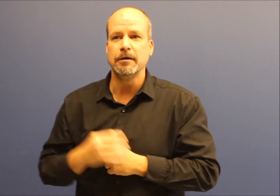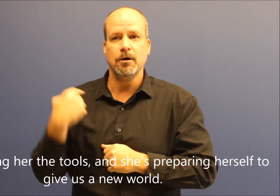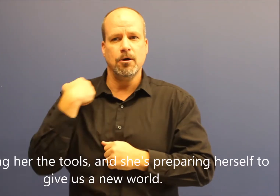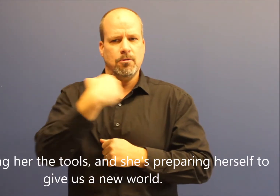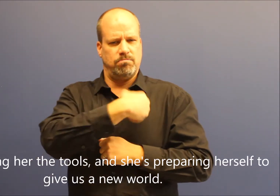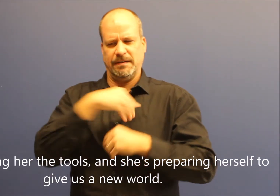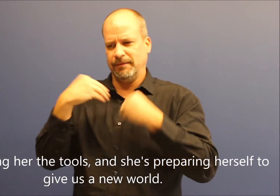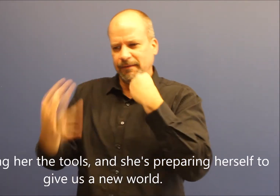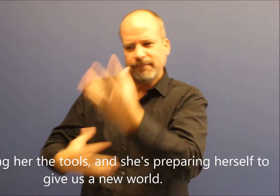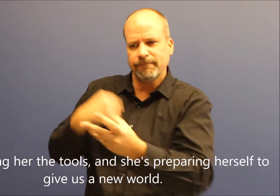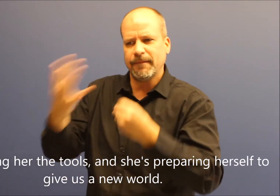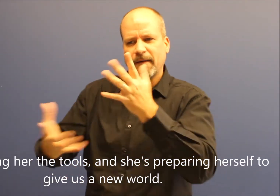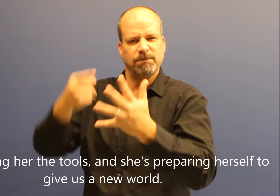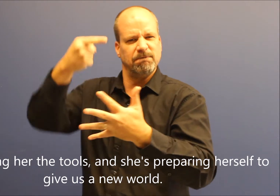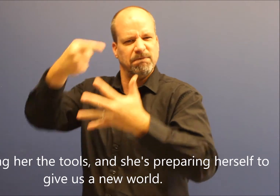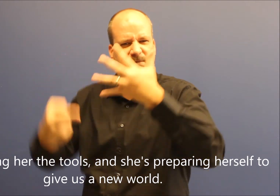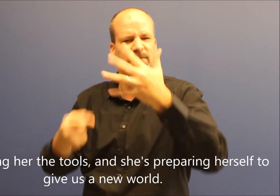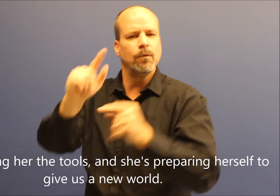We're giving her the tools,